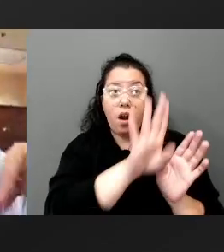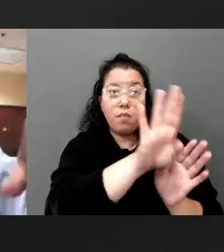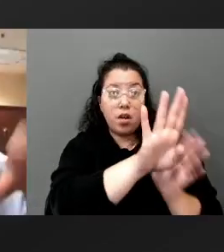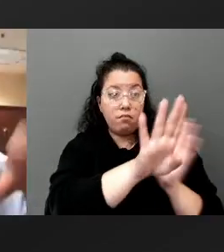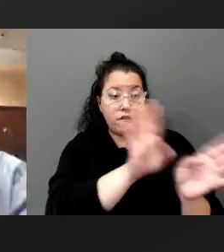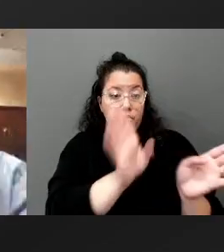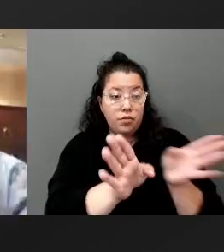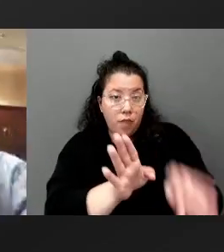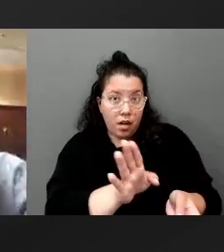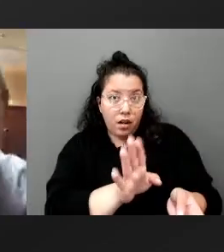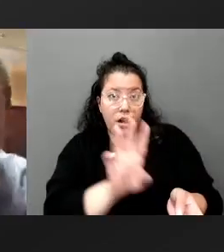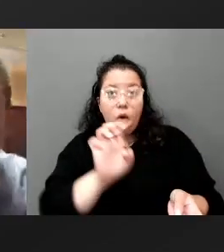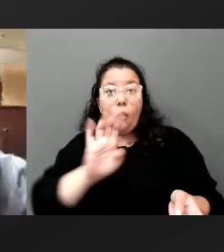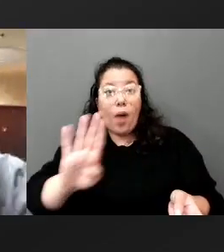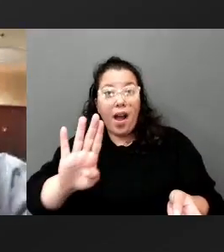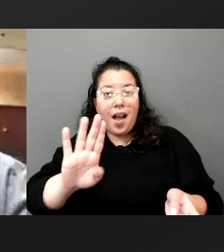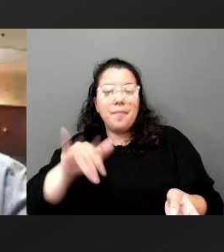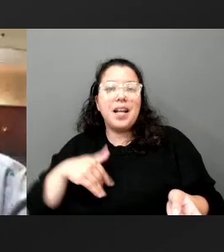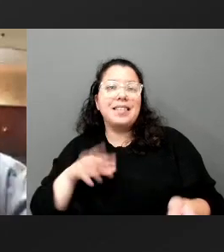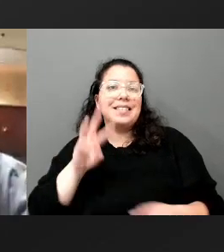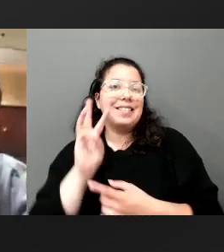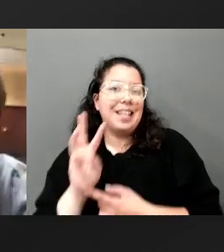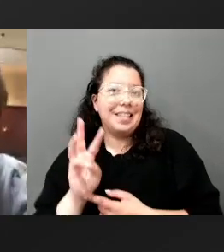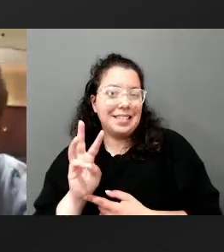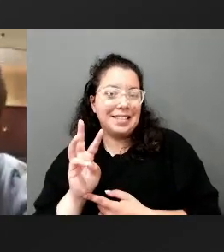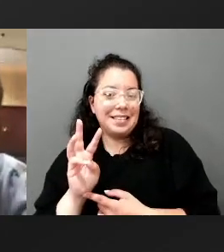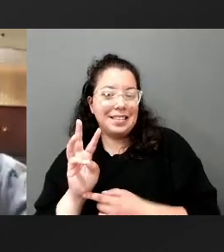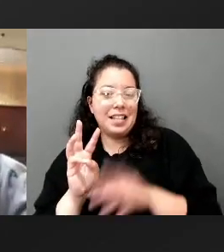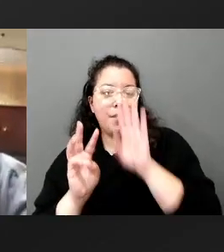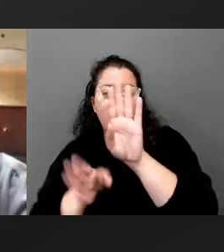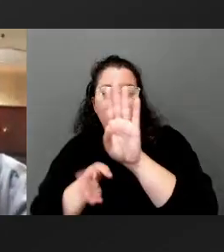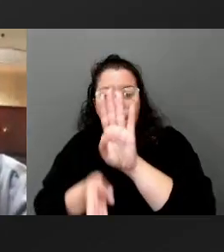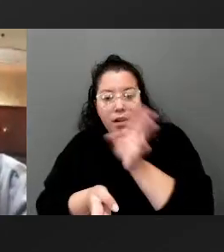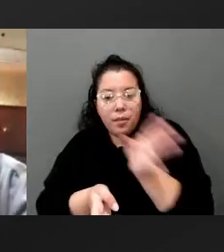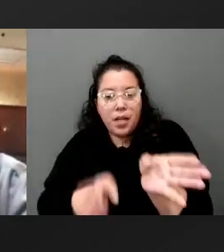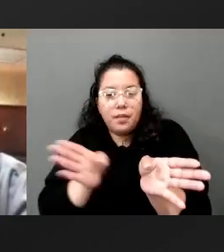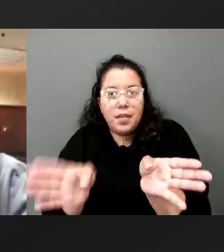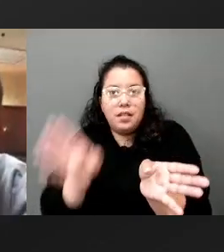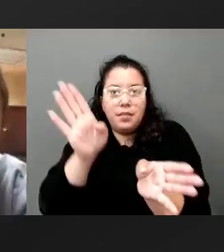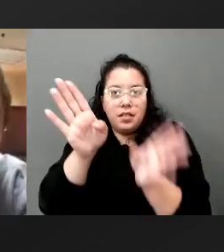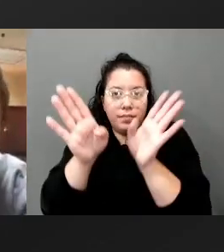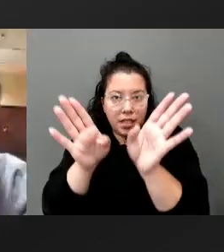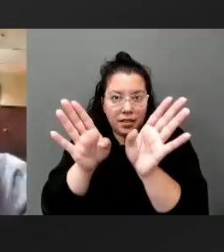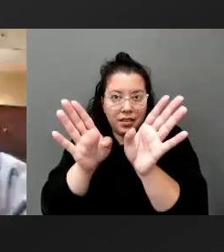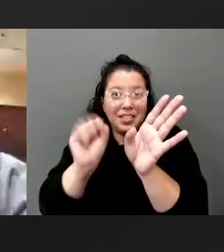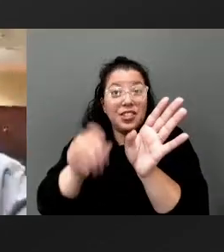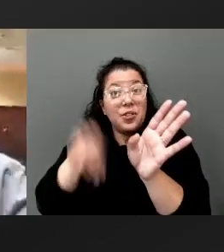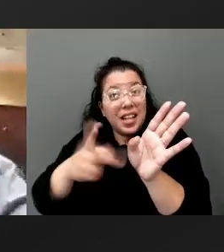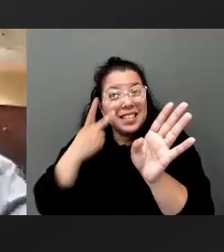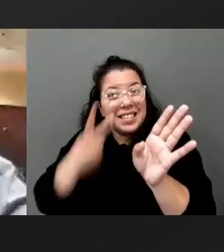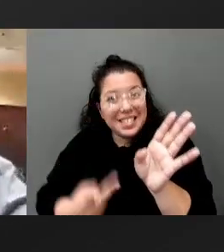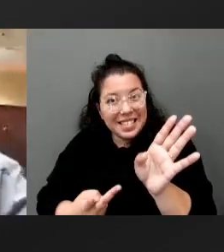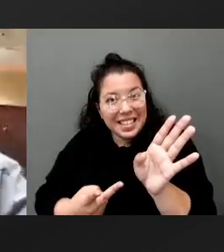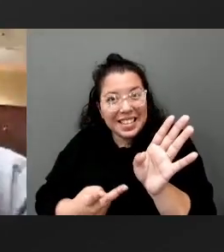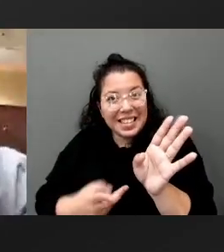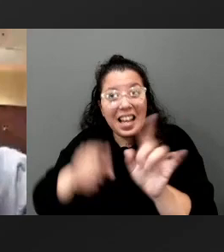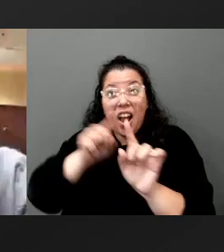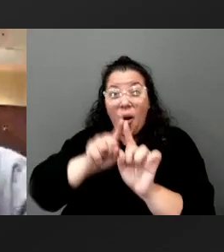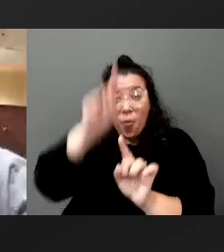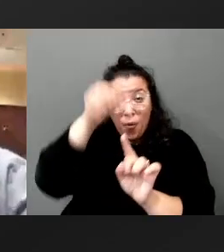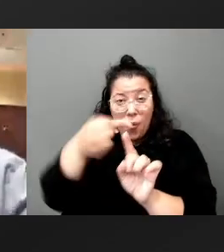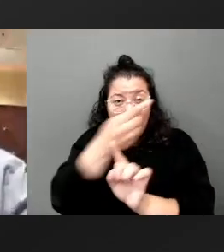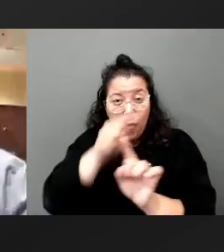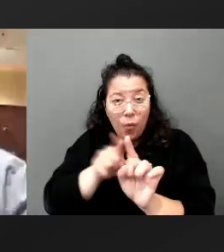Webb has 6, and 8, depending on how you count. So you can always see this is a Webb image by that shape of the star.